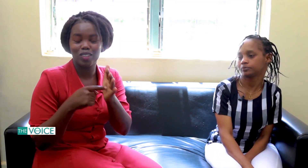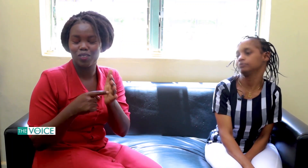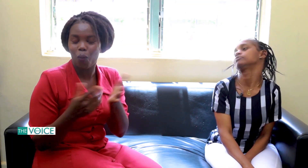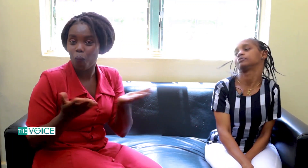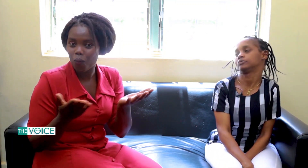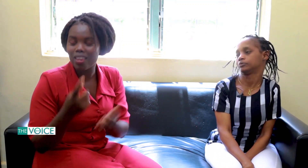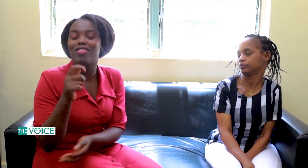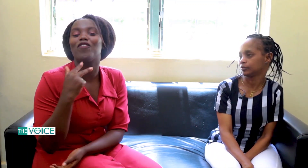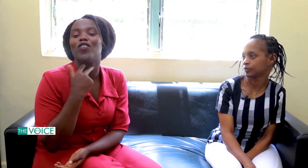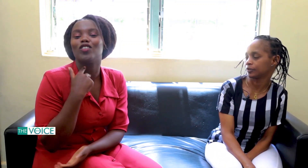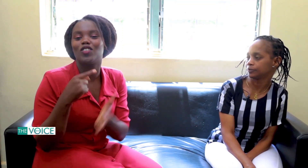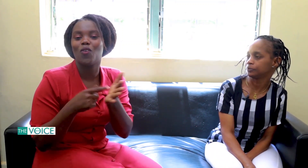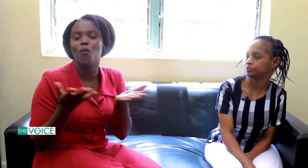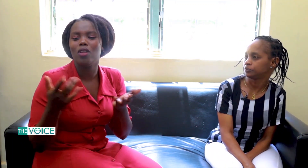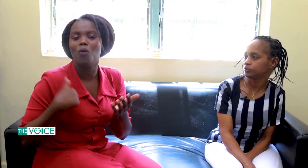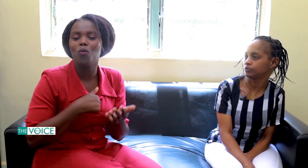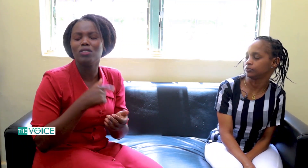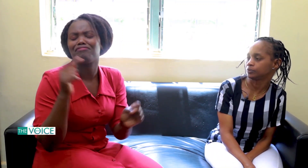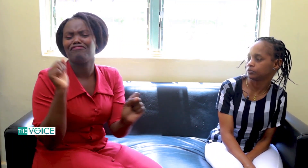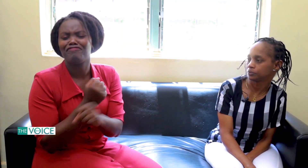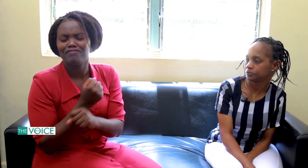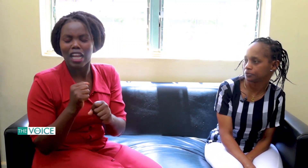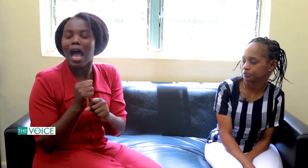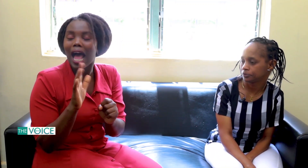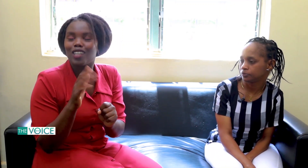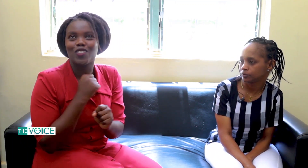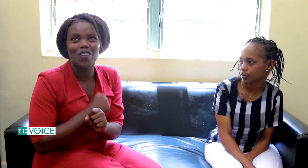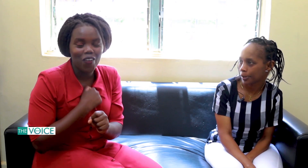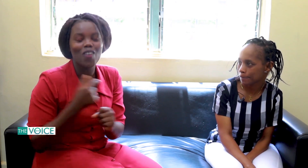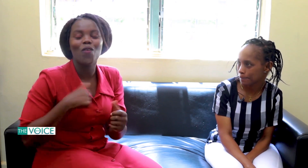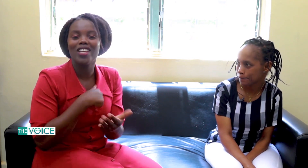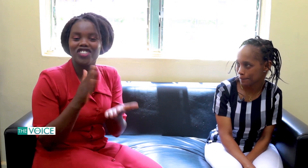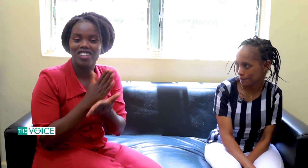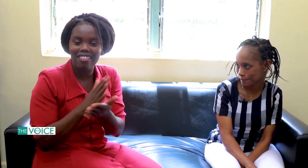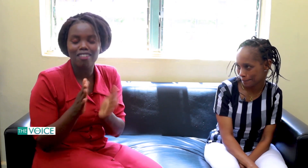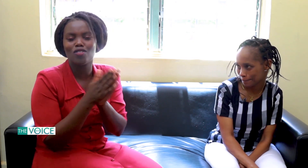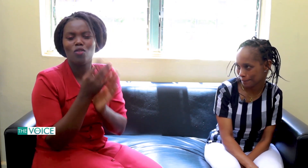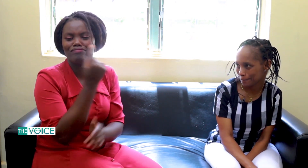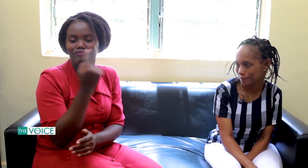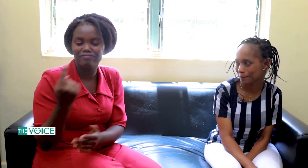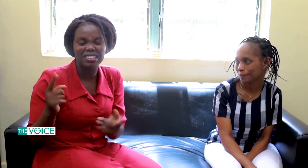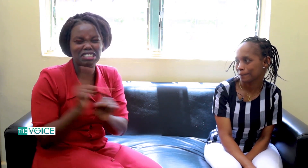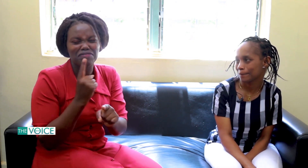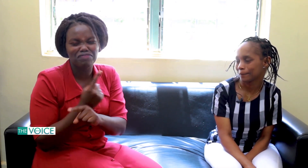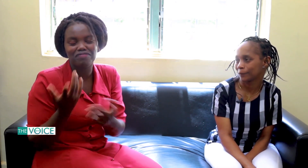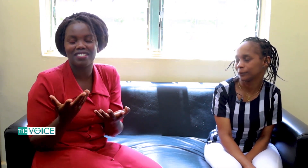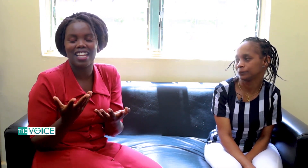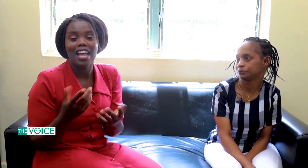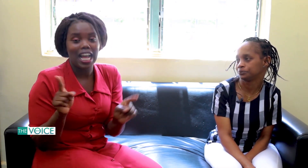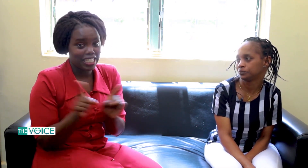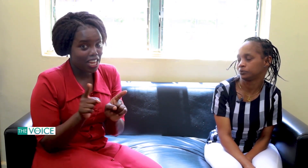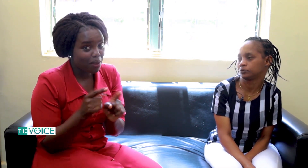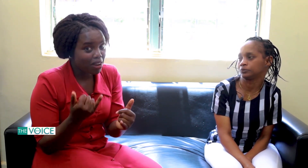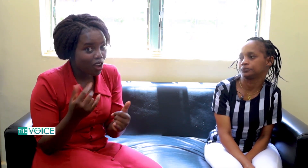Welcome back. Let us continue with our show. This is a voice show. Sorry, where we share stories